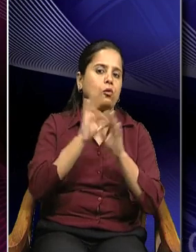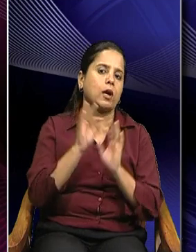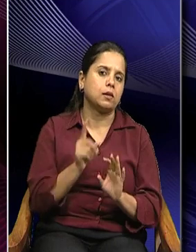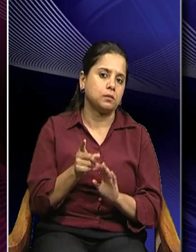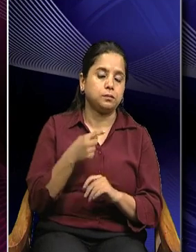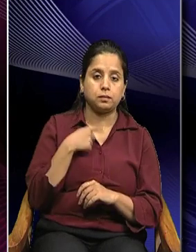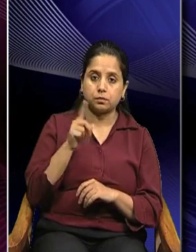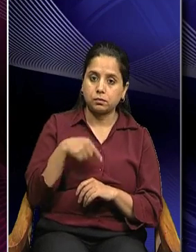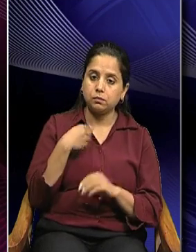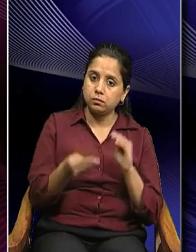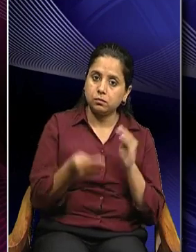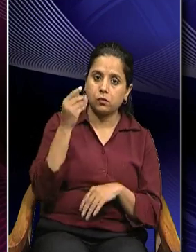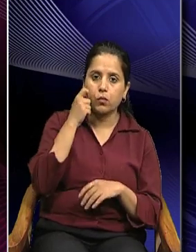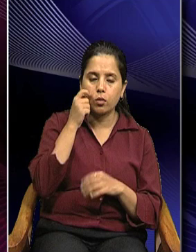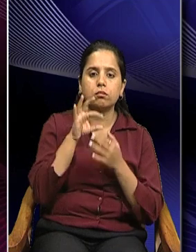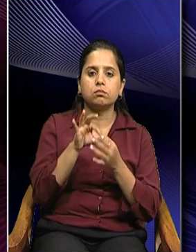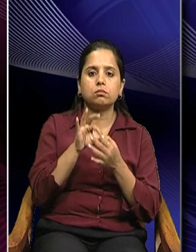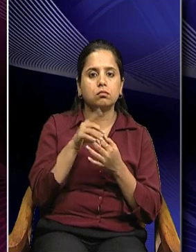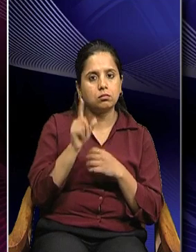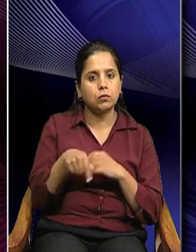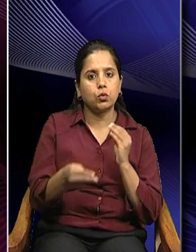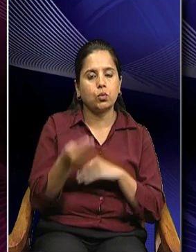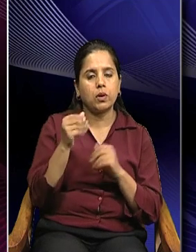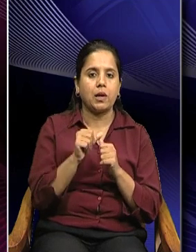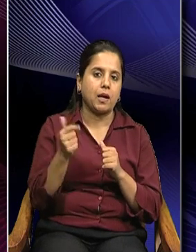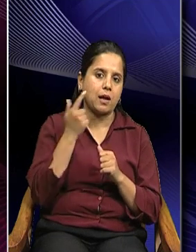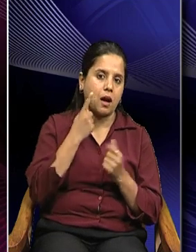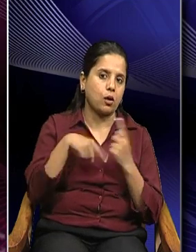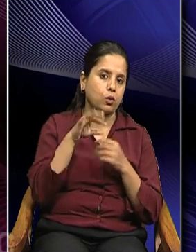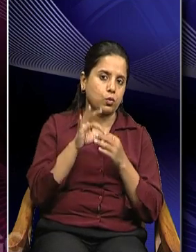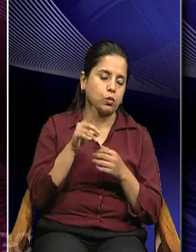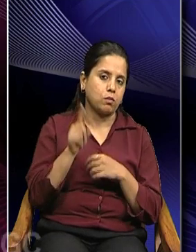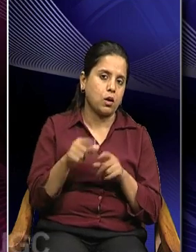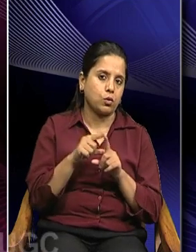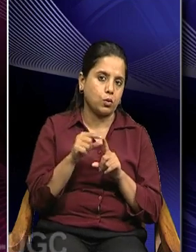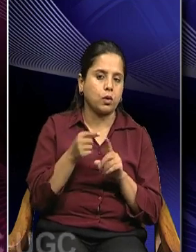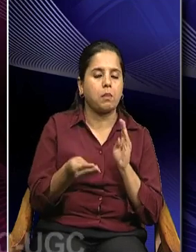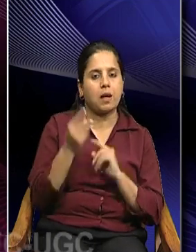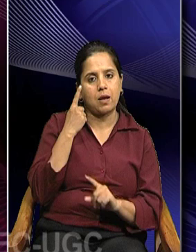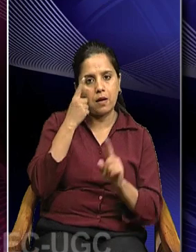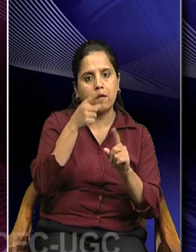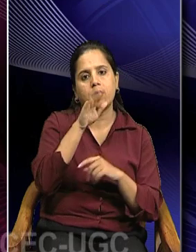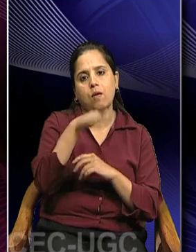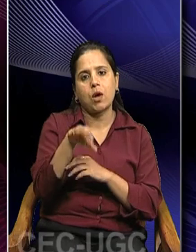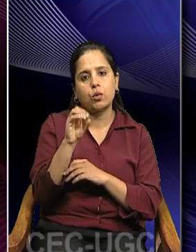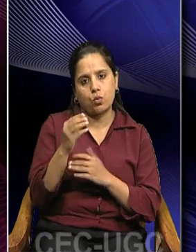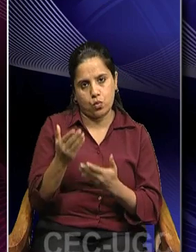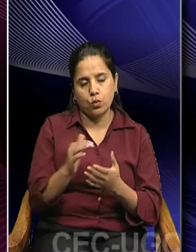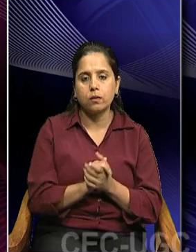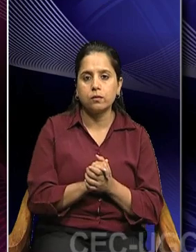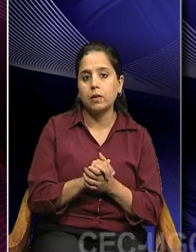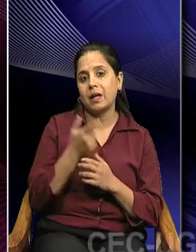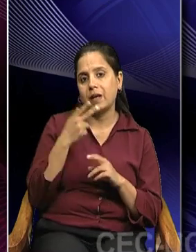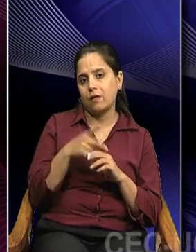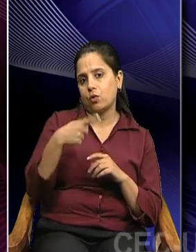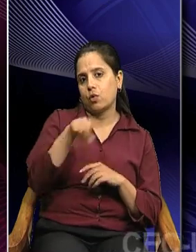So we have to increase human connection with the help of artificial intelligence. That is the aim of marketing 5.0. Now if